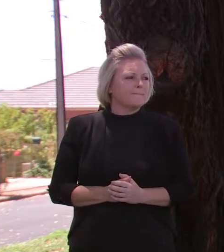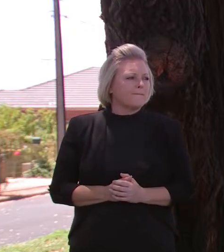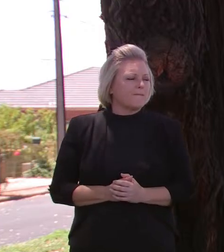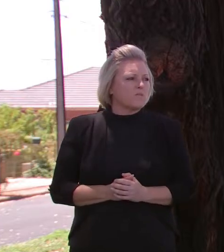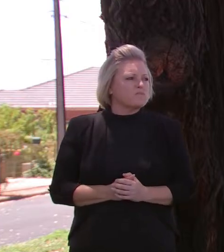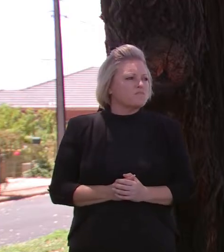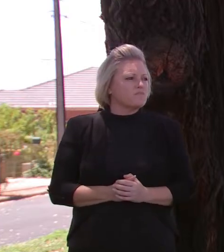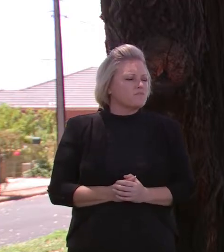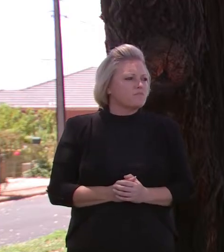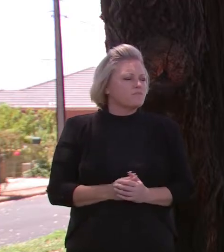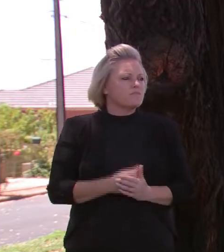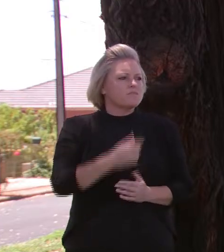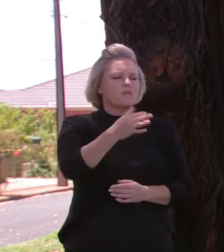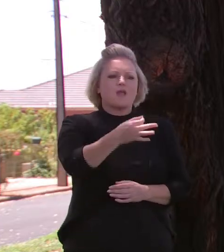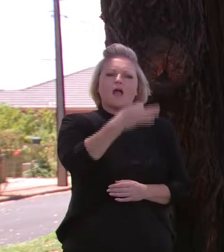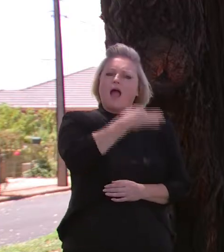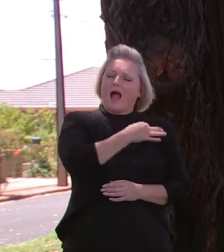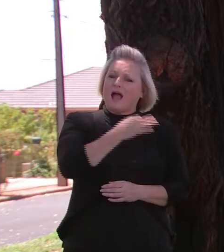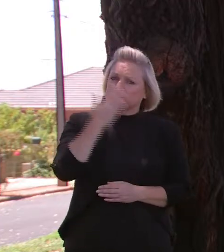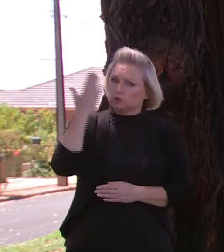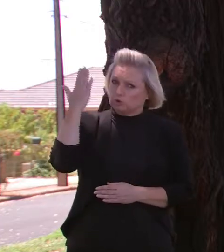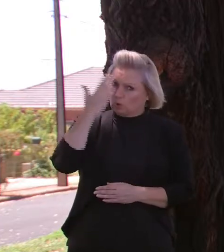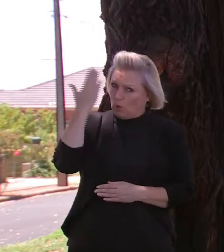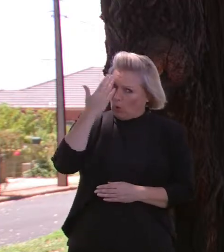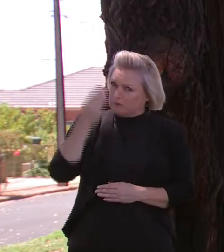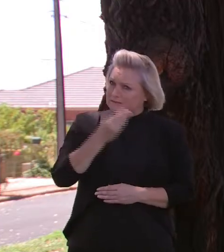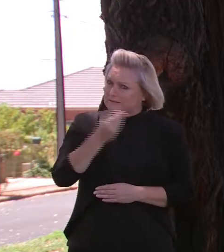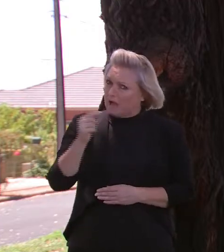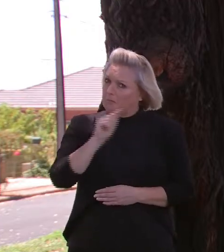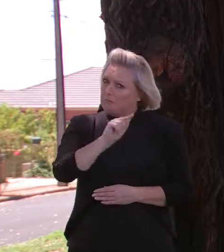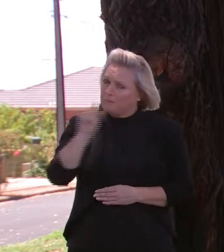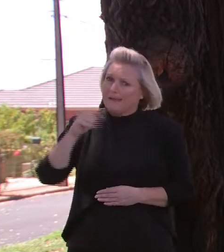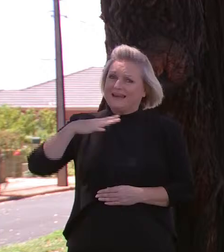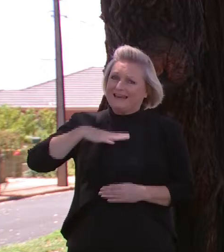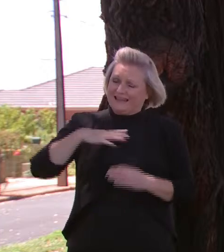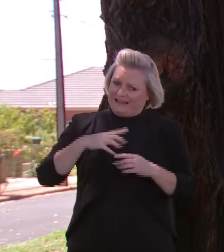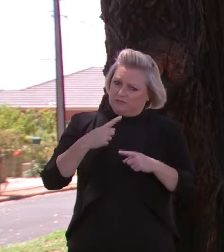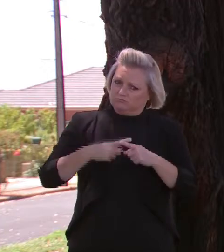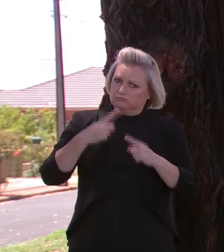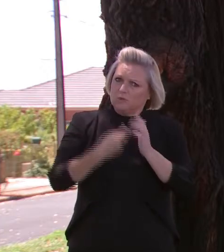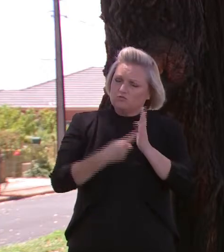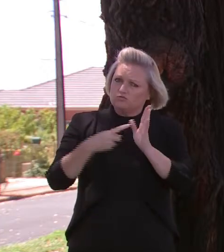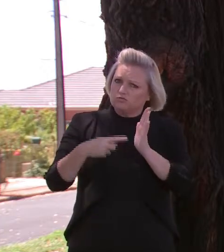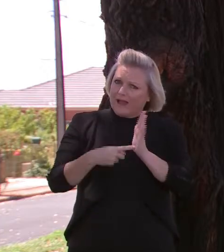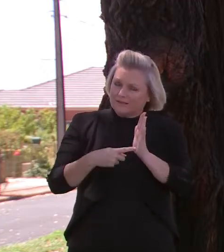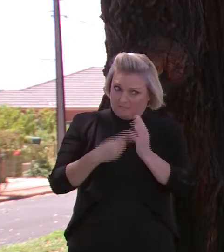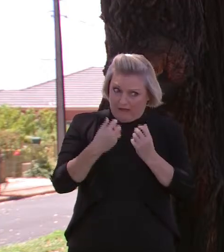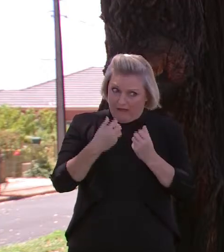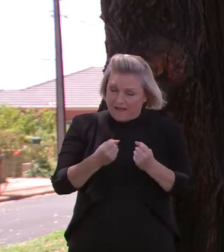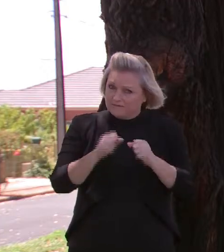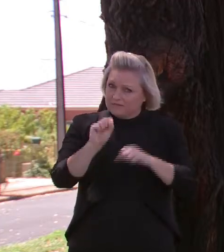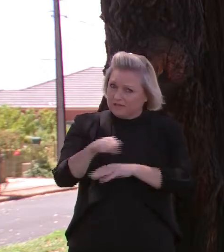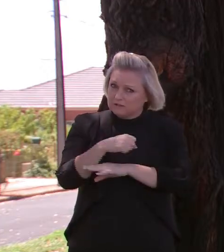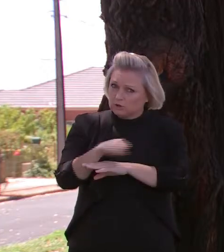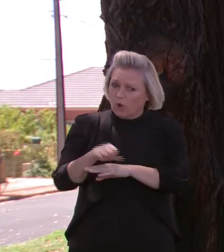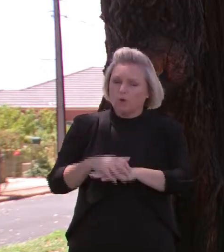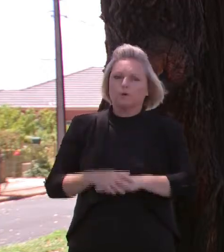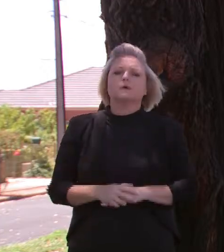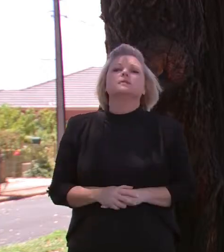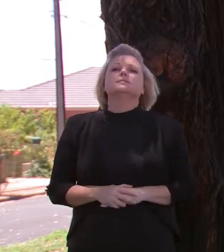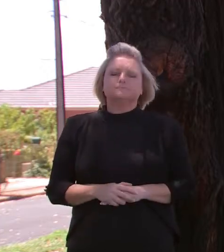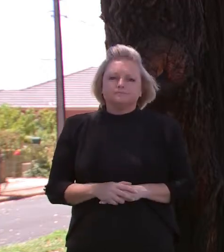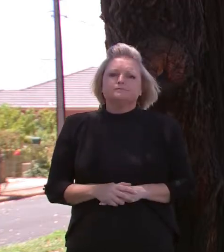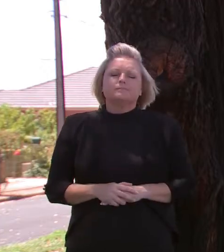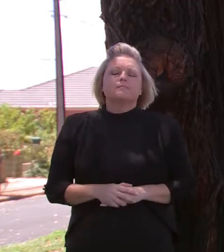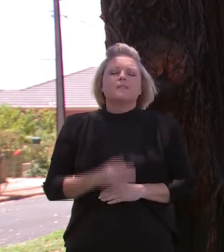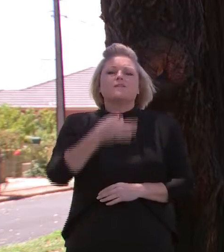that need them got tests as well? Yeah, look, my understanding is that the schools have either received them. Obviously, we've got a couple of specific